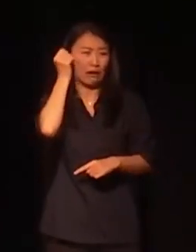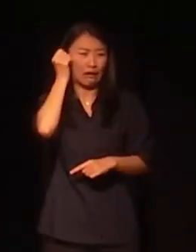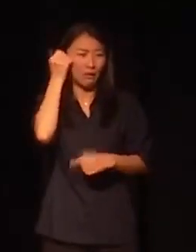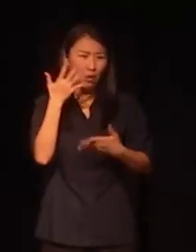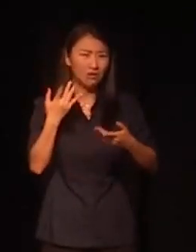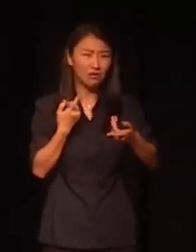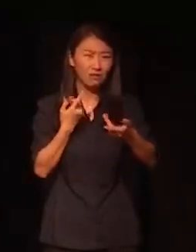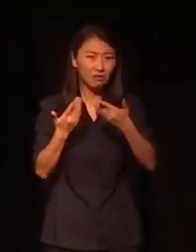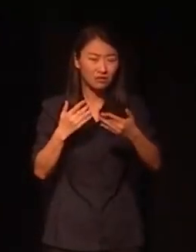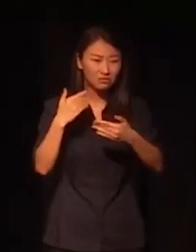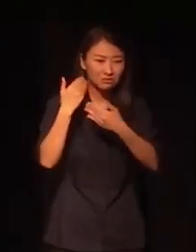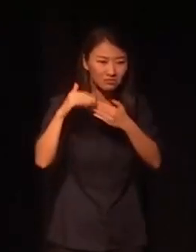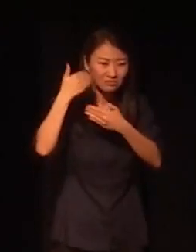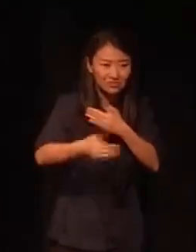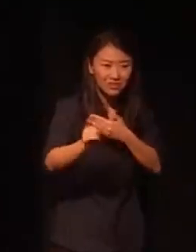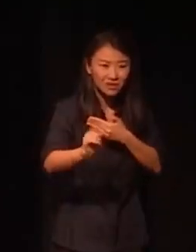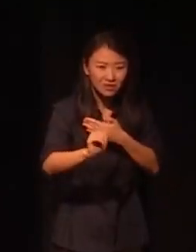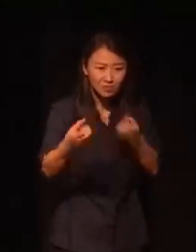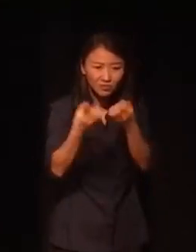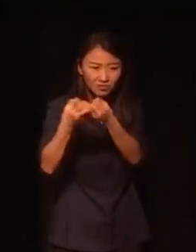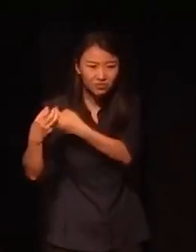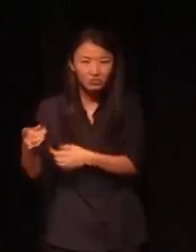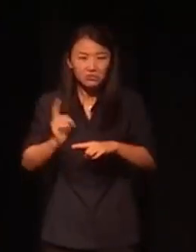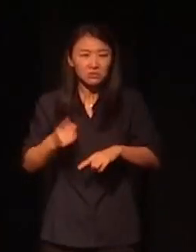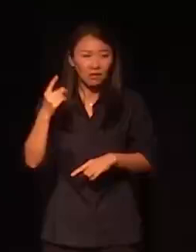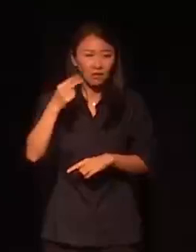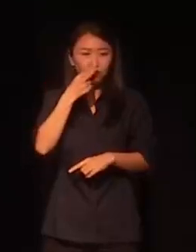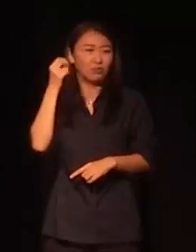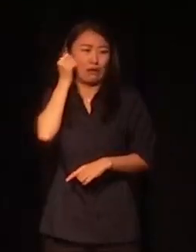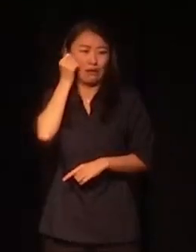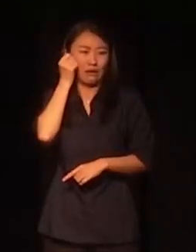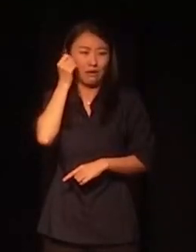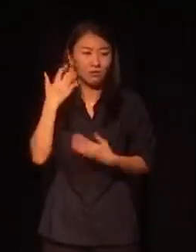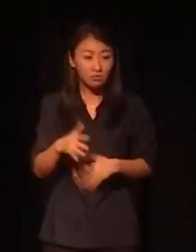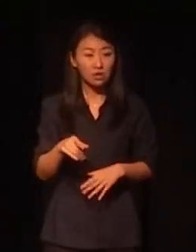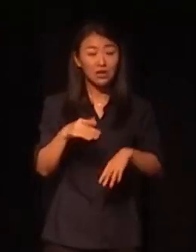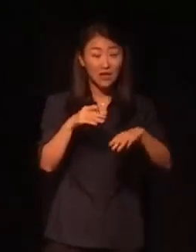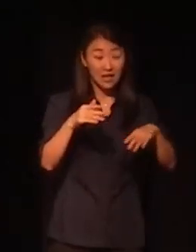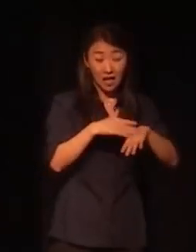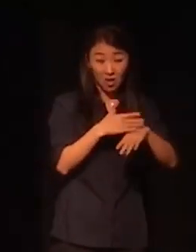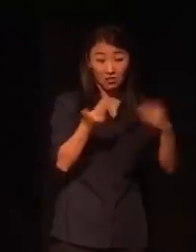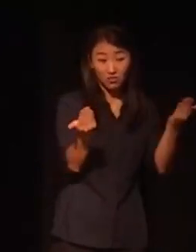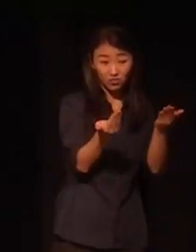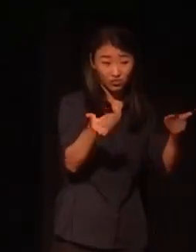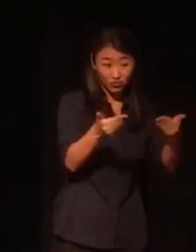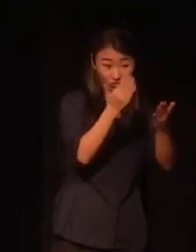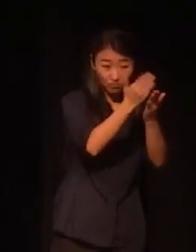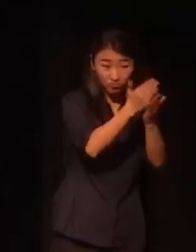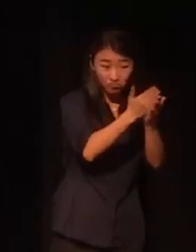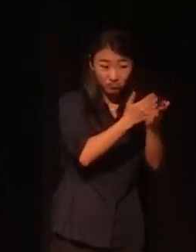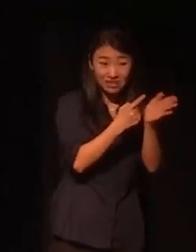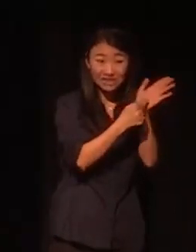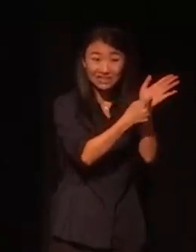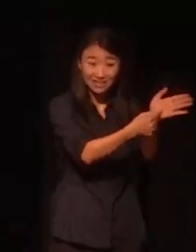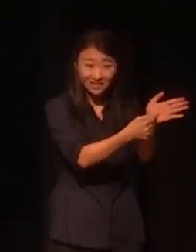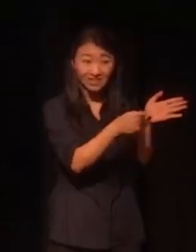future. What is important, it occurs to me, or as illustrated in recipe processing, is that